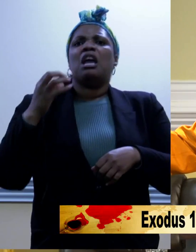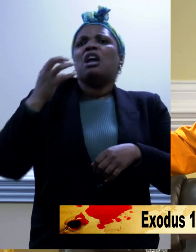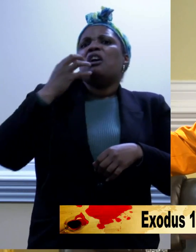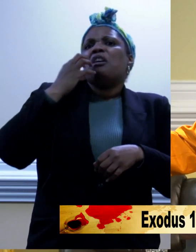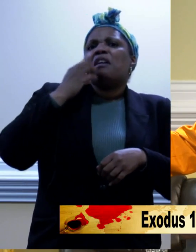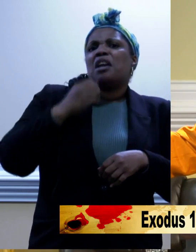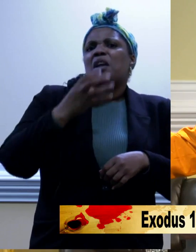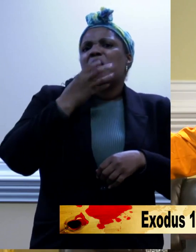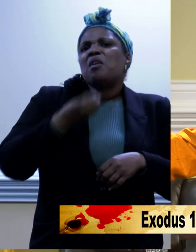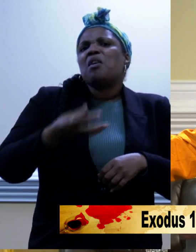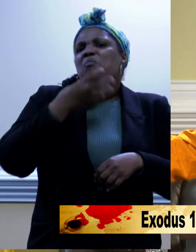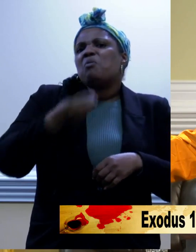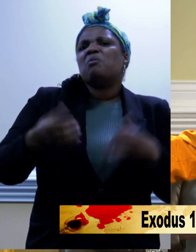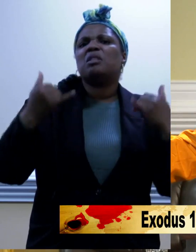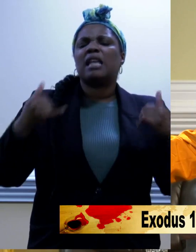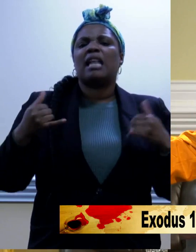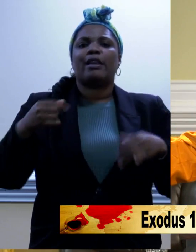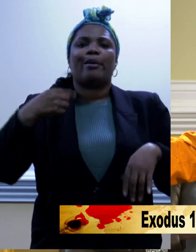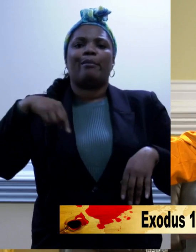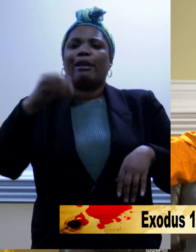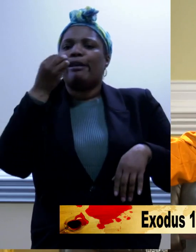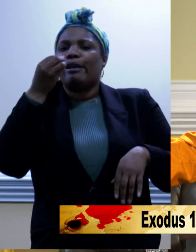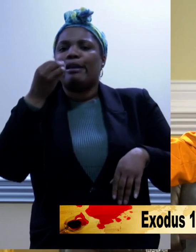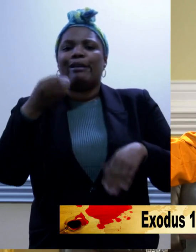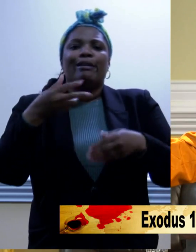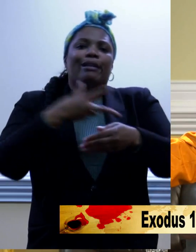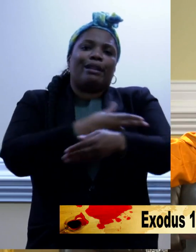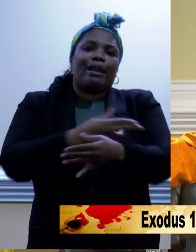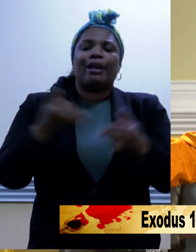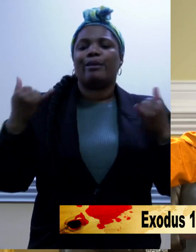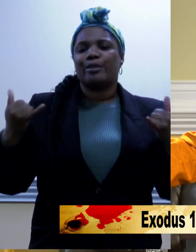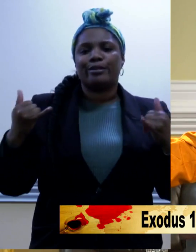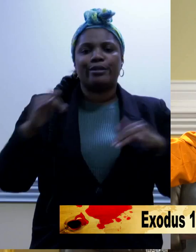brothers, they're going to be eating a lamb tonight.